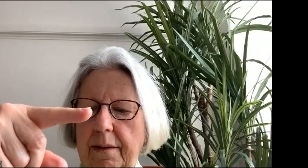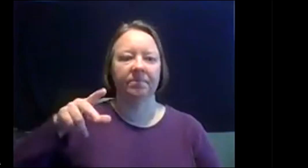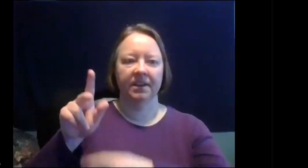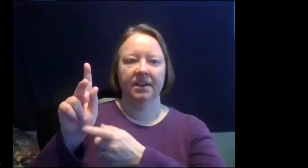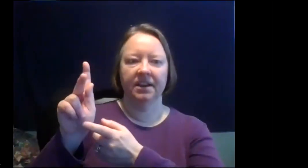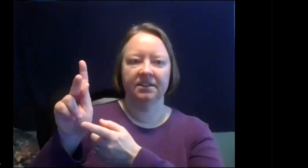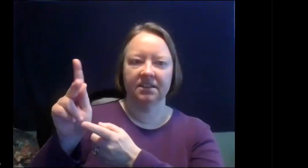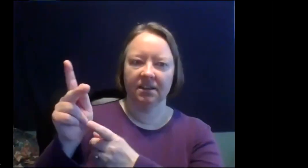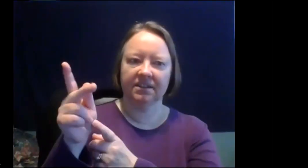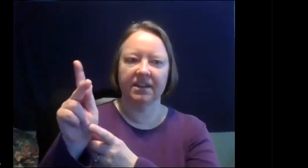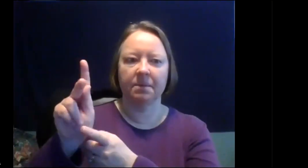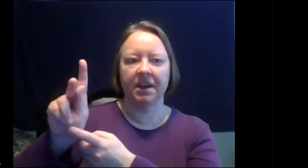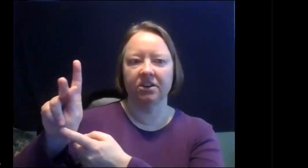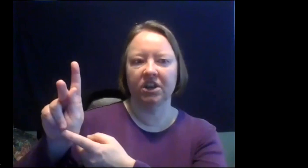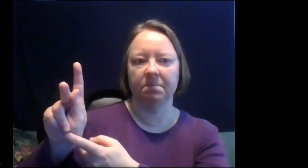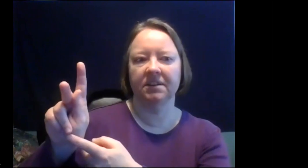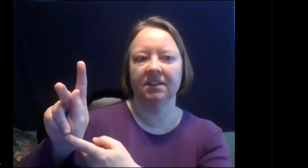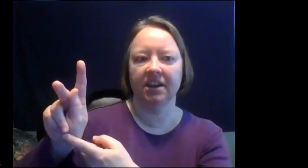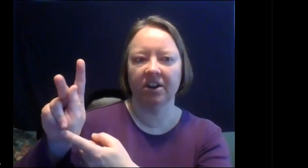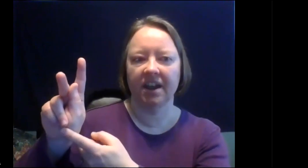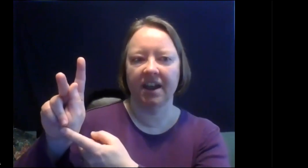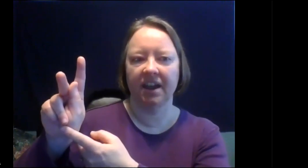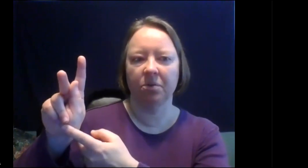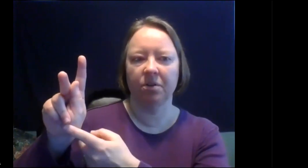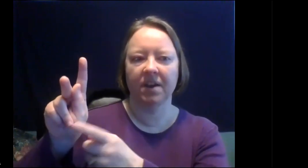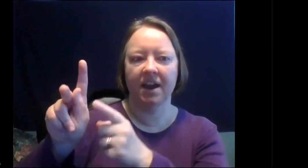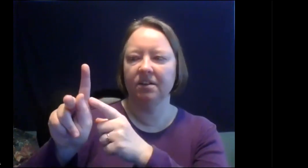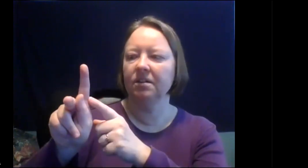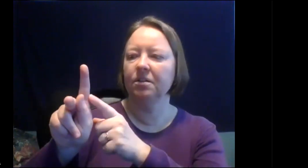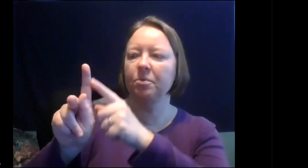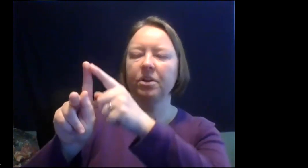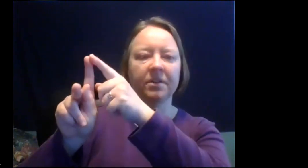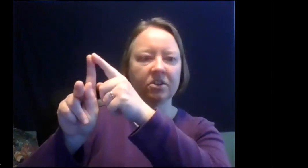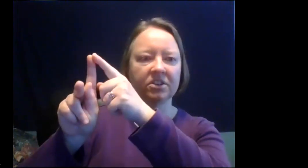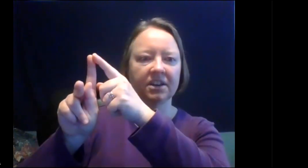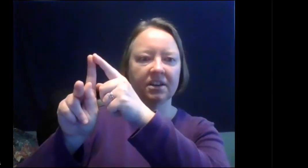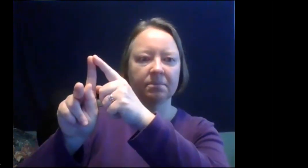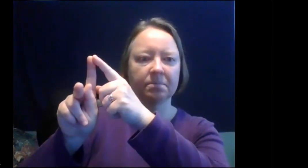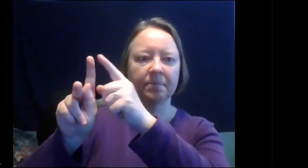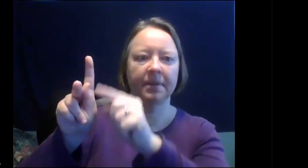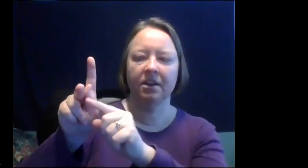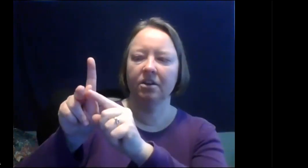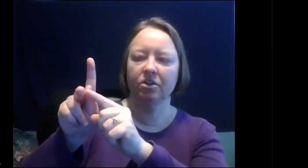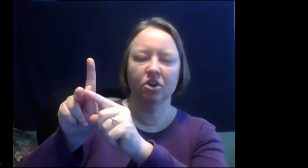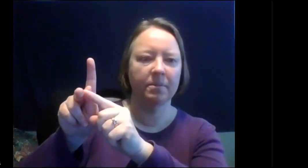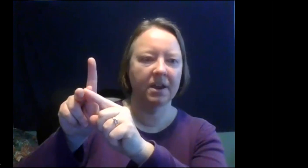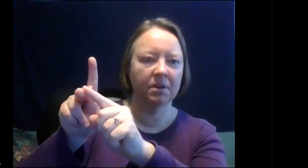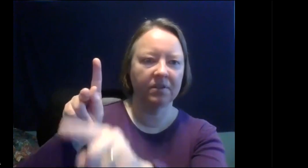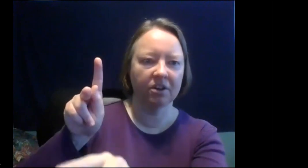P is the same hand shape as the letter K, where you've got your pointer finger sticking up, your tall man middle